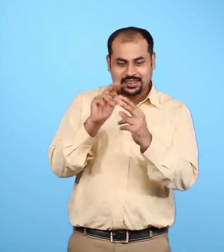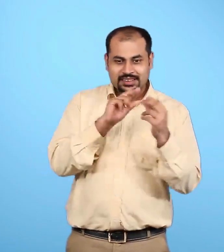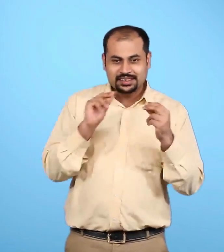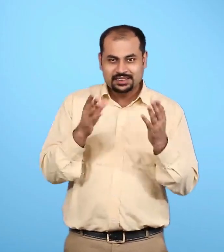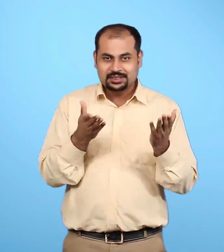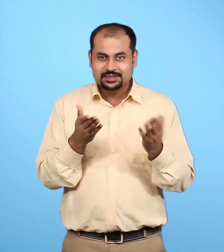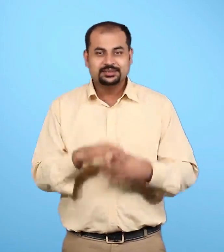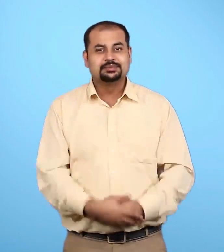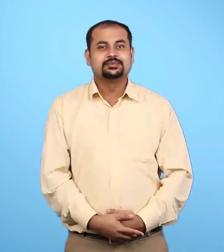his parents.